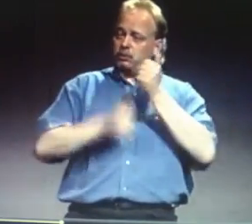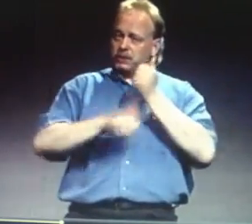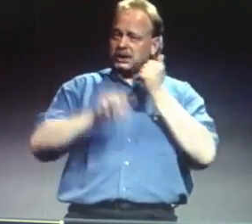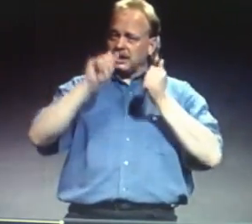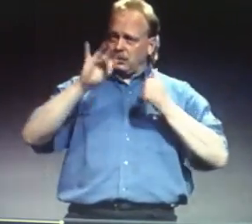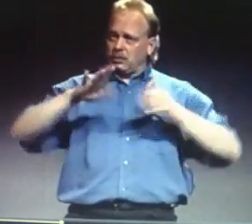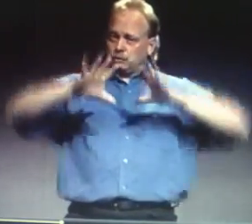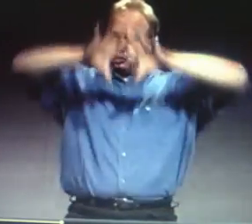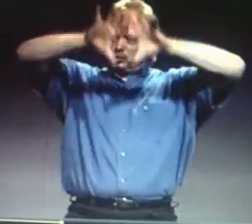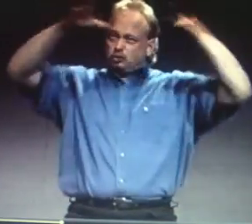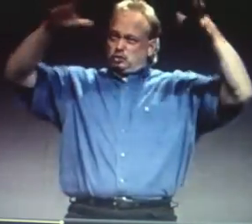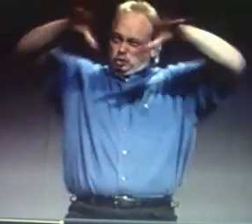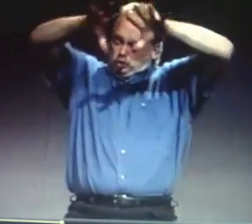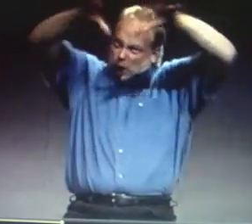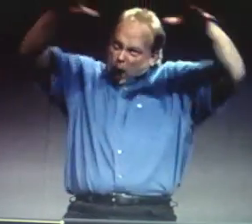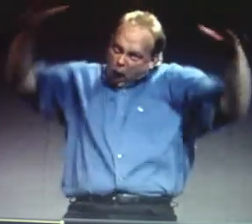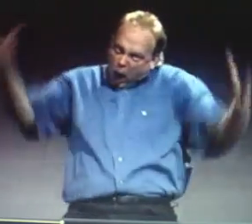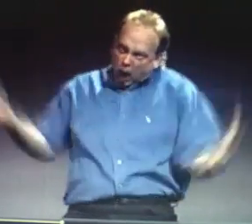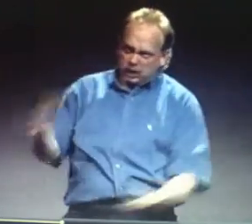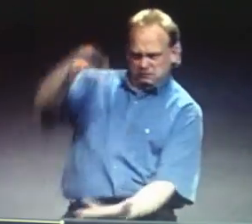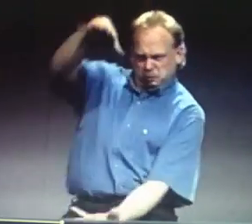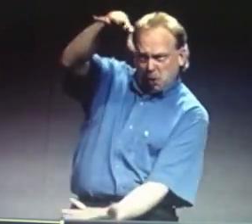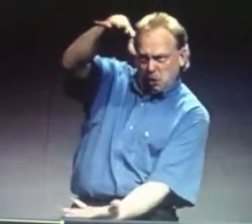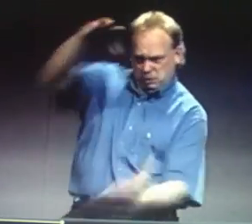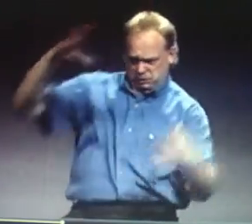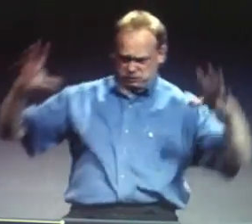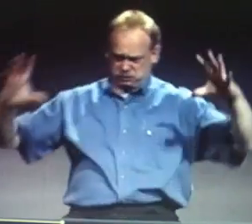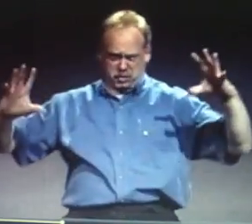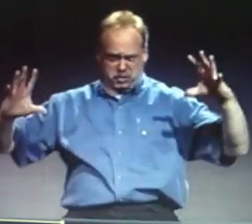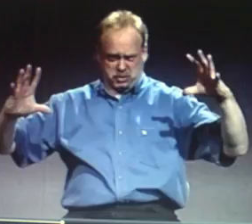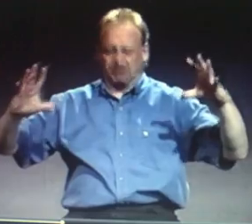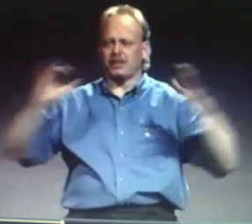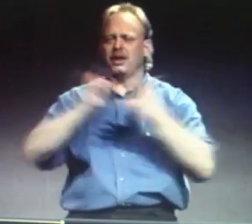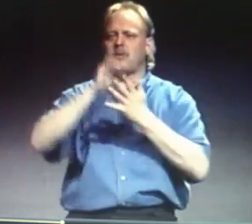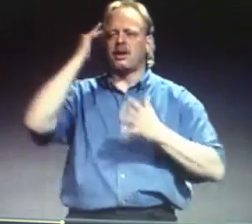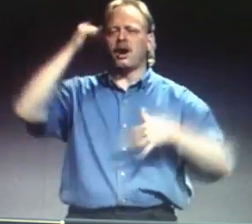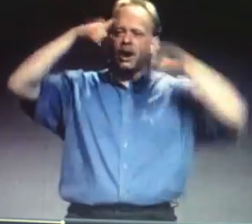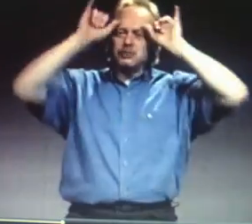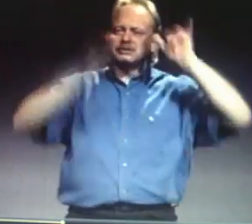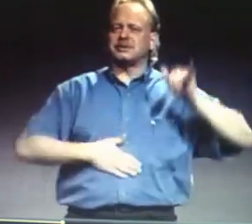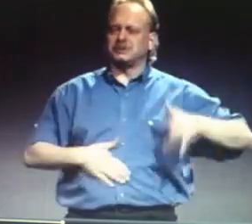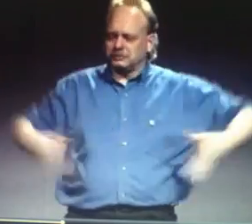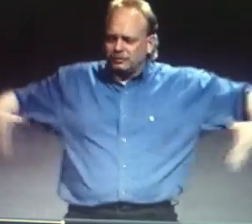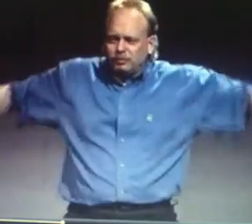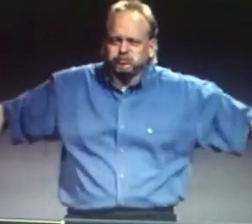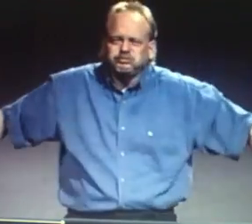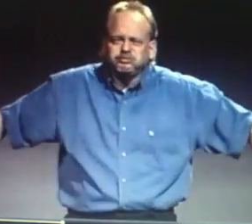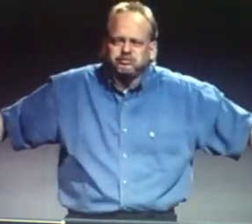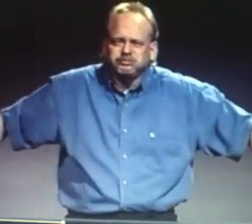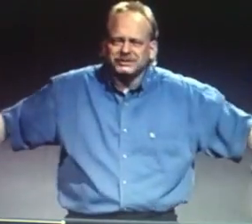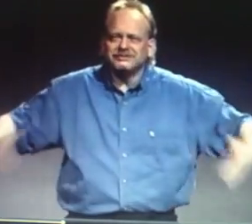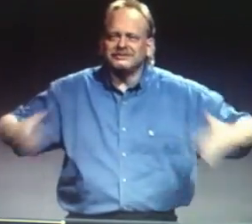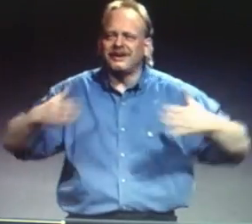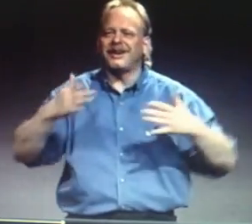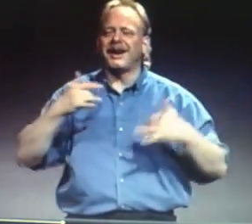There's poop inside there. in this big sack.